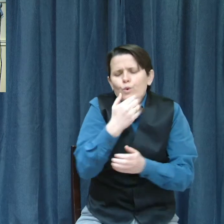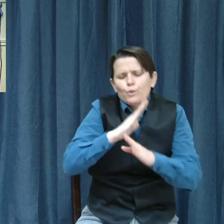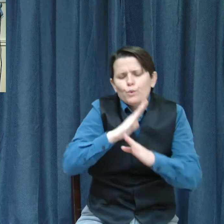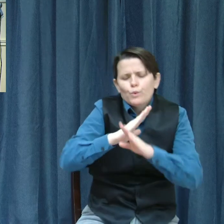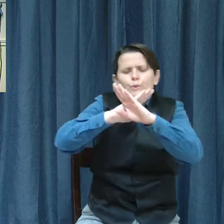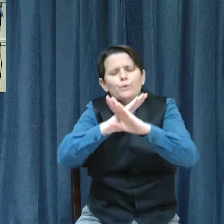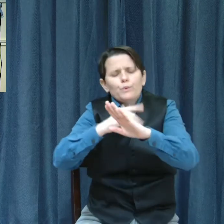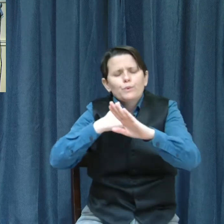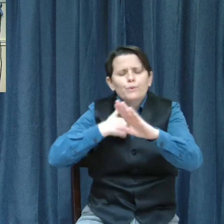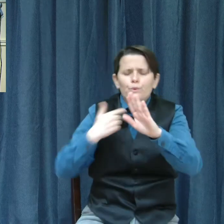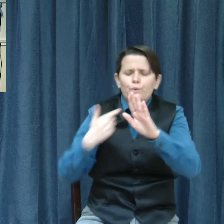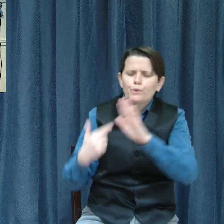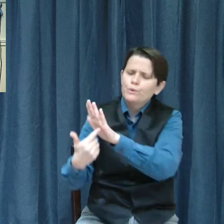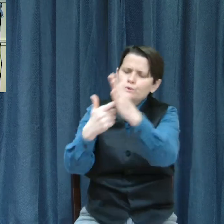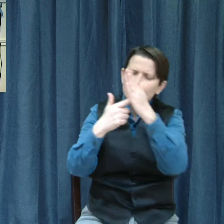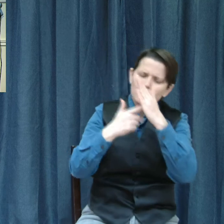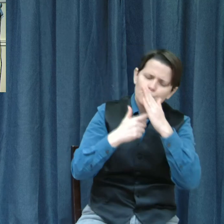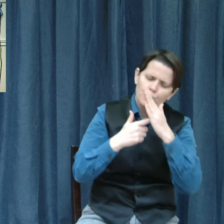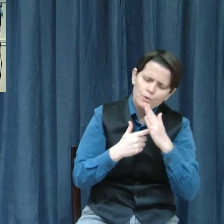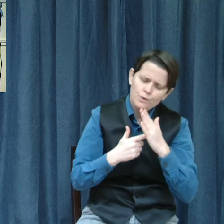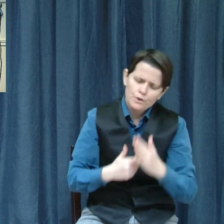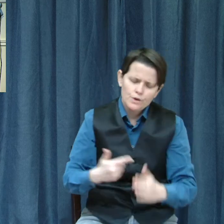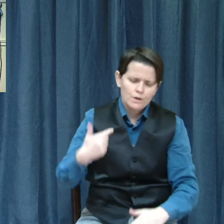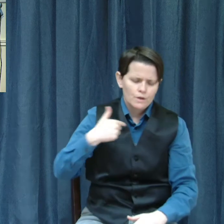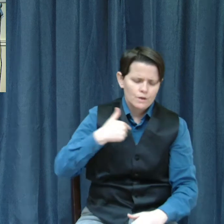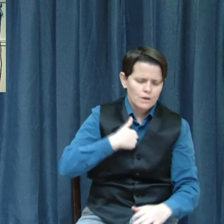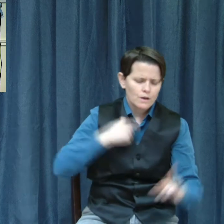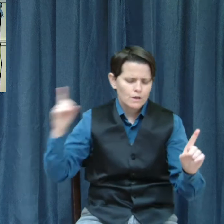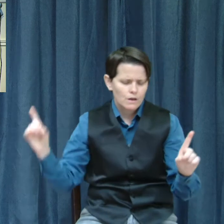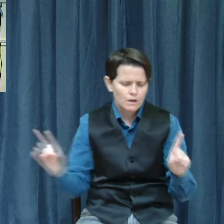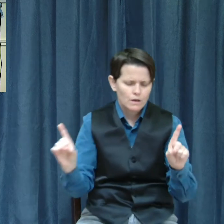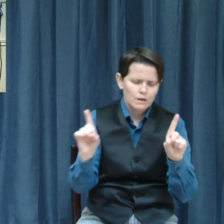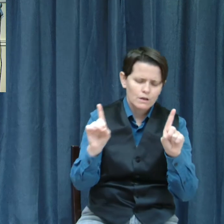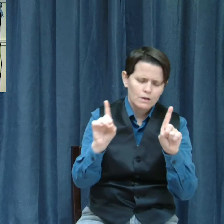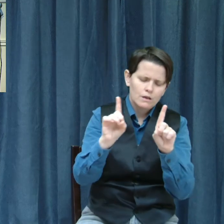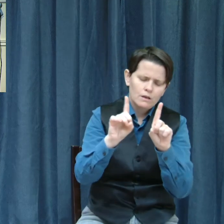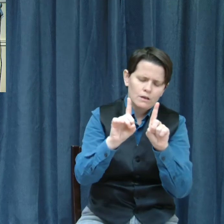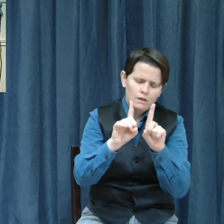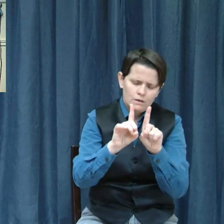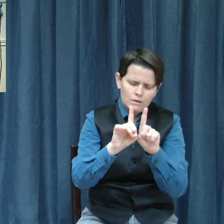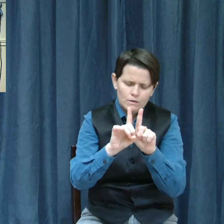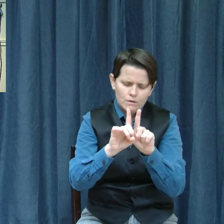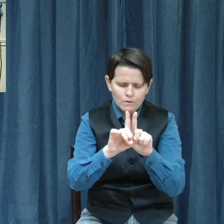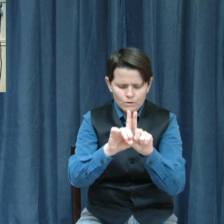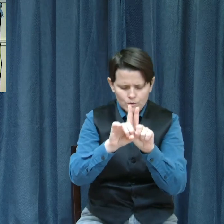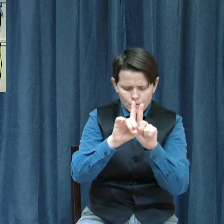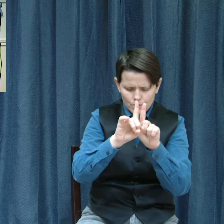I am standing by. And when